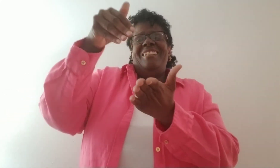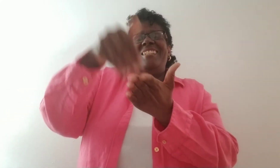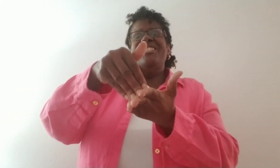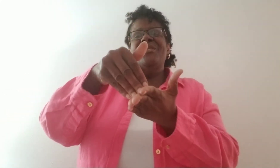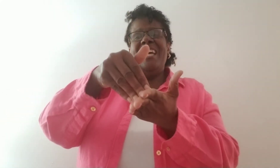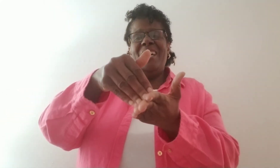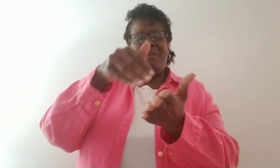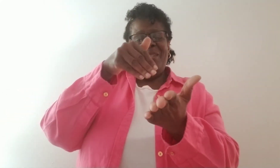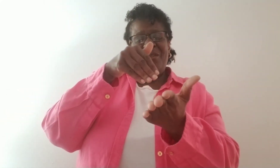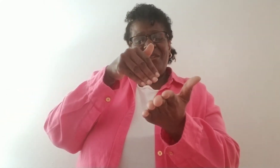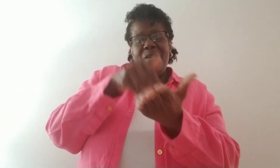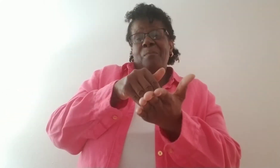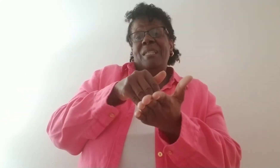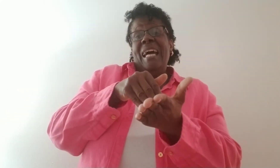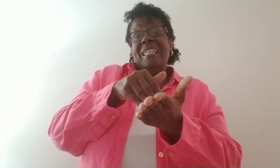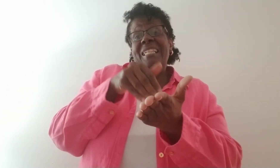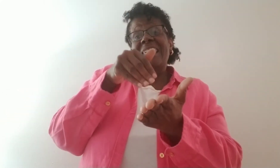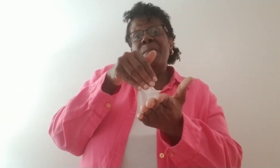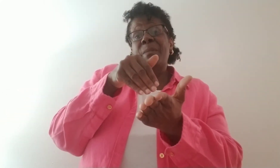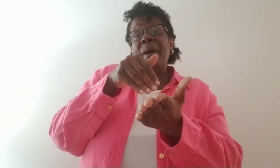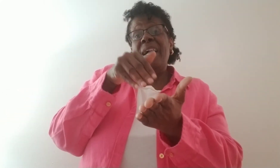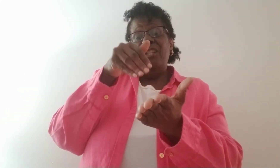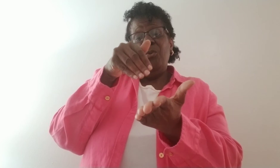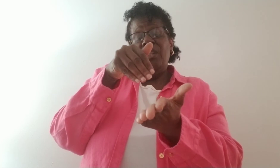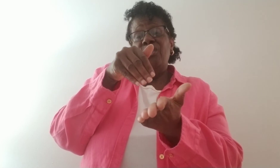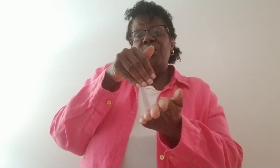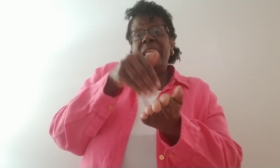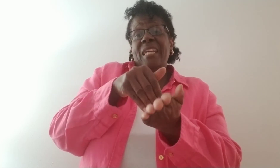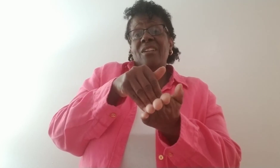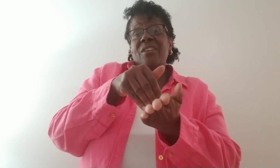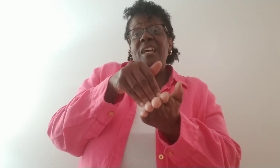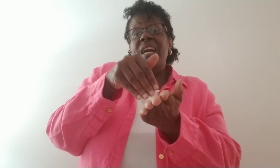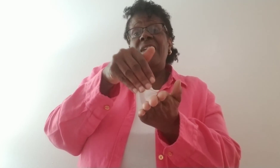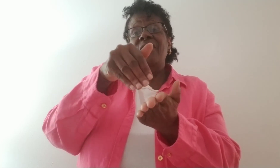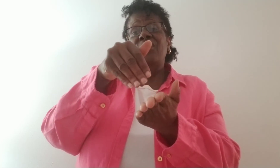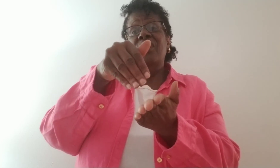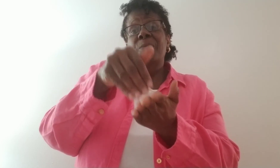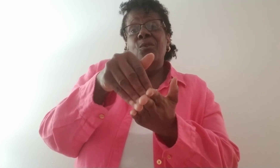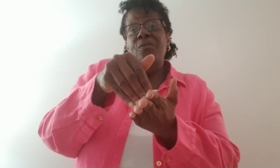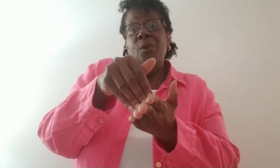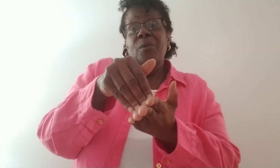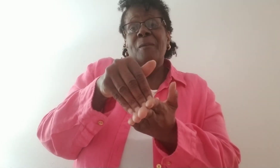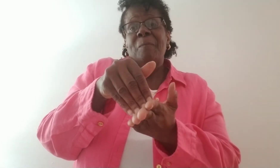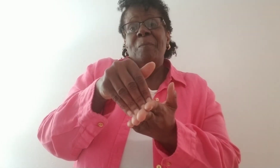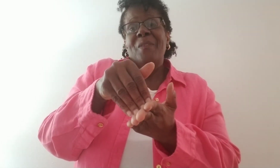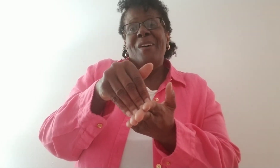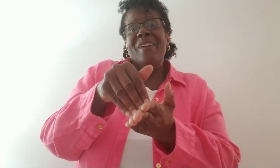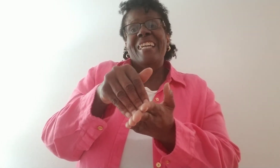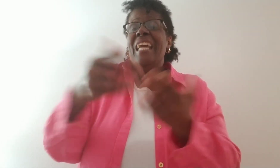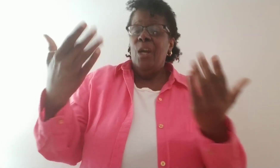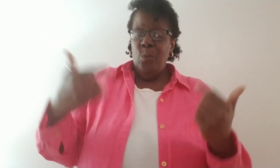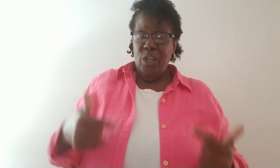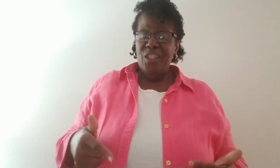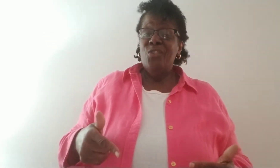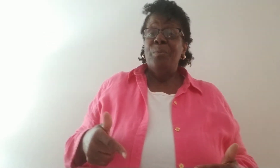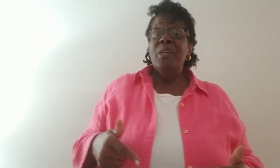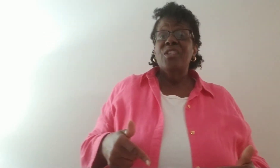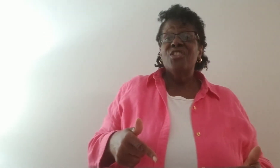Two times. But not in the same spot. You want to do it here, and then you're going to move forward. All right? We're going to do billions